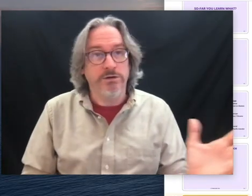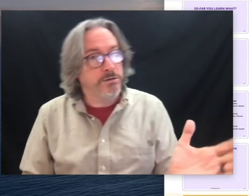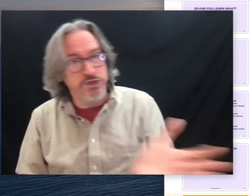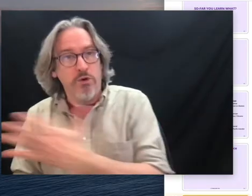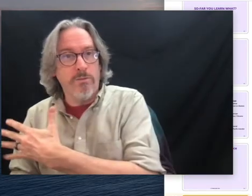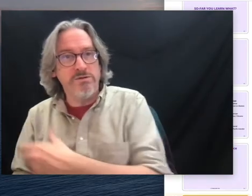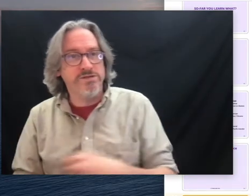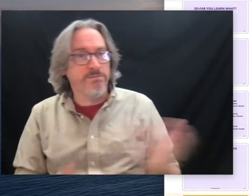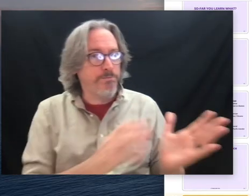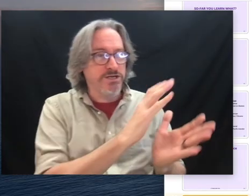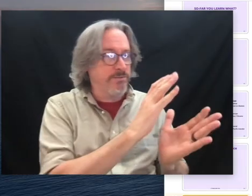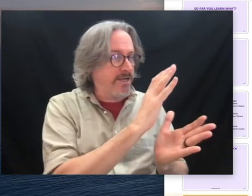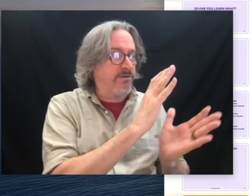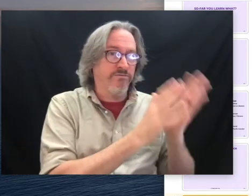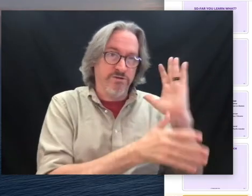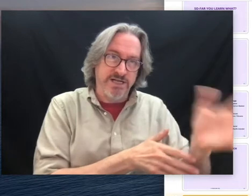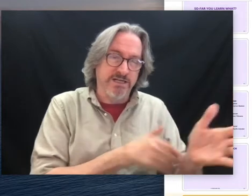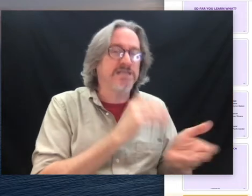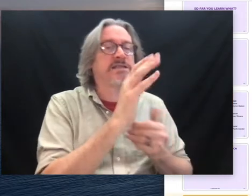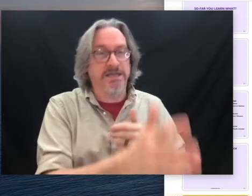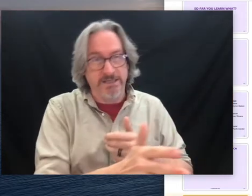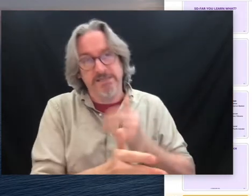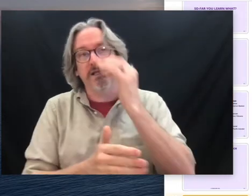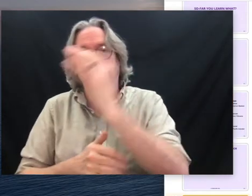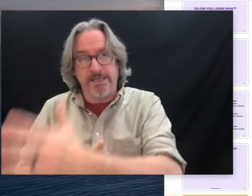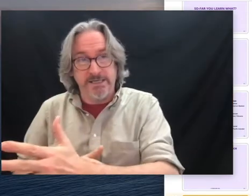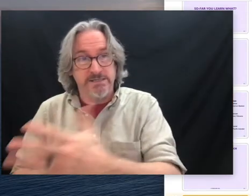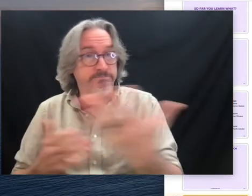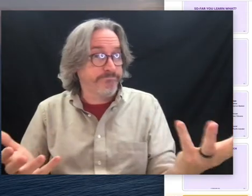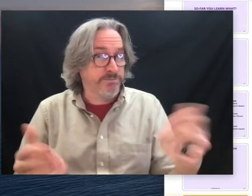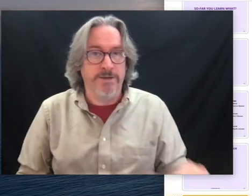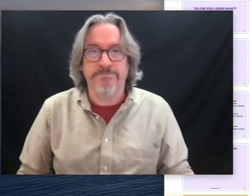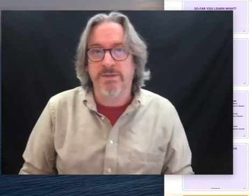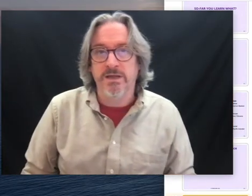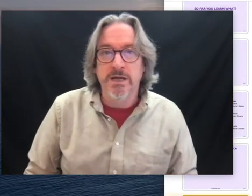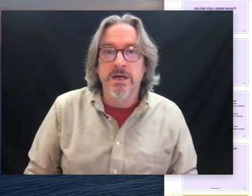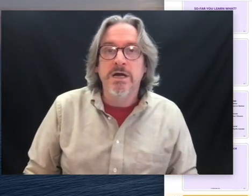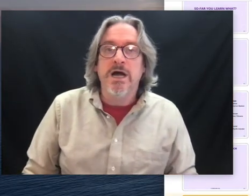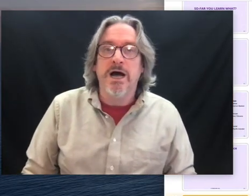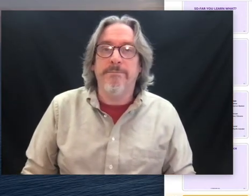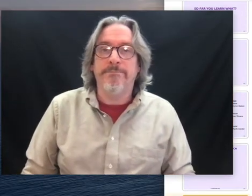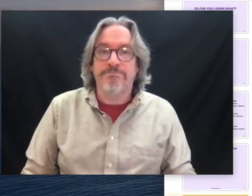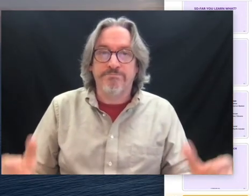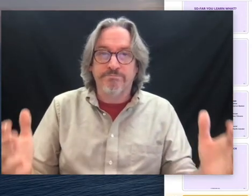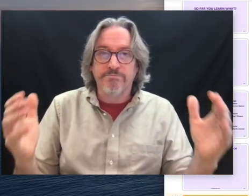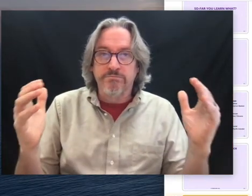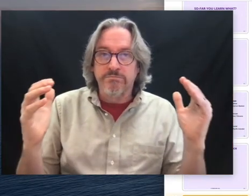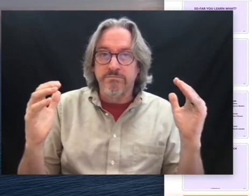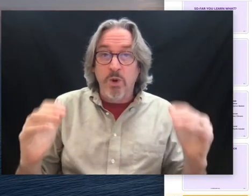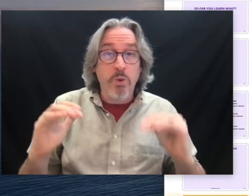you can do a whole bunch of them. Like first I did this, then I did this, then I did this. Okay.